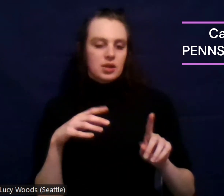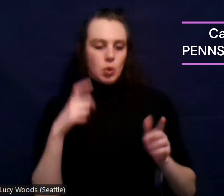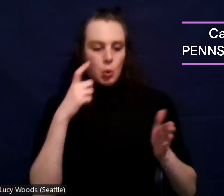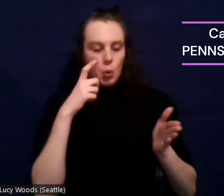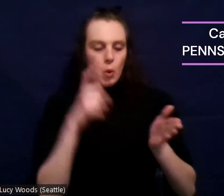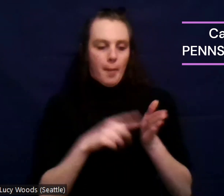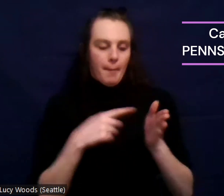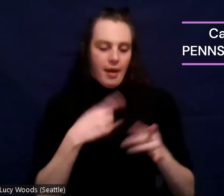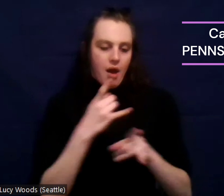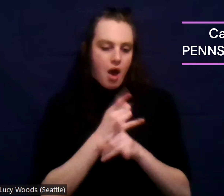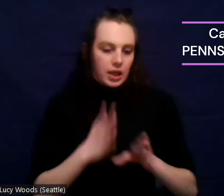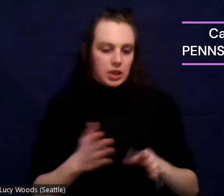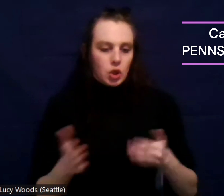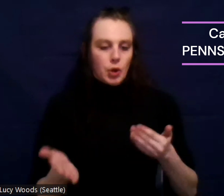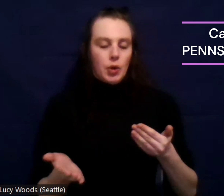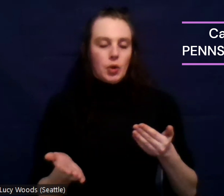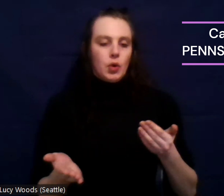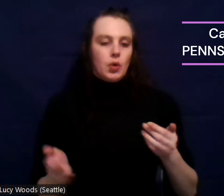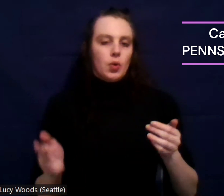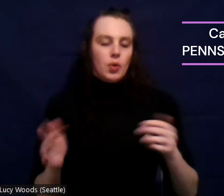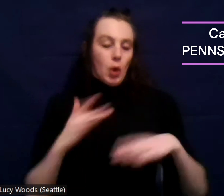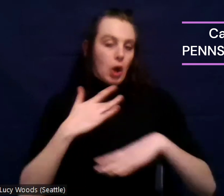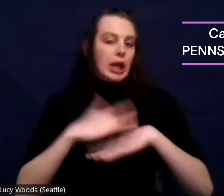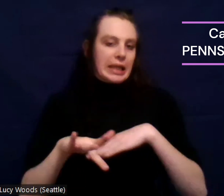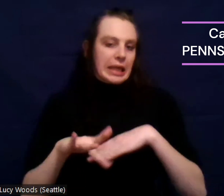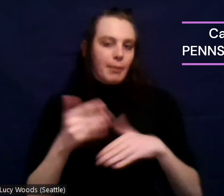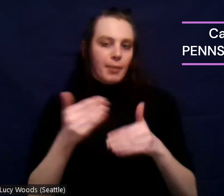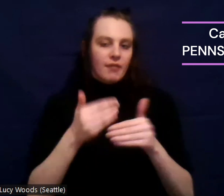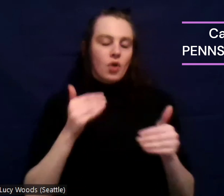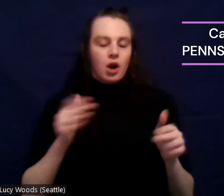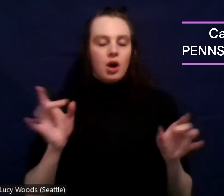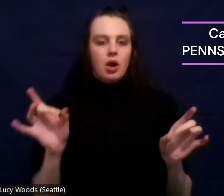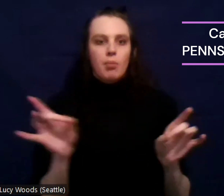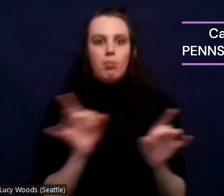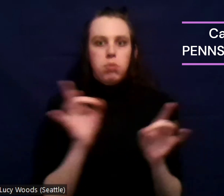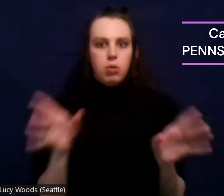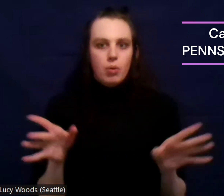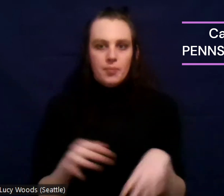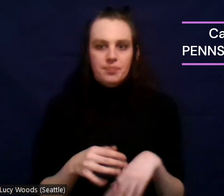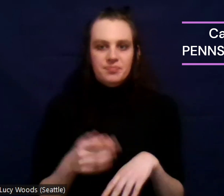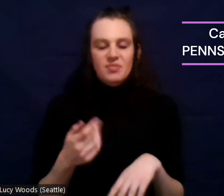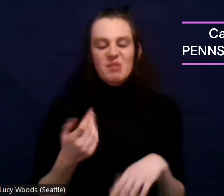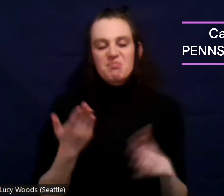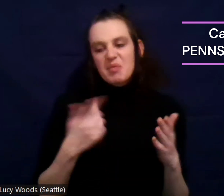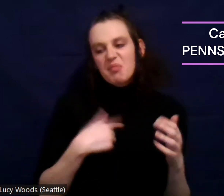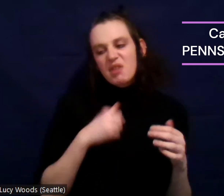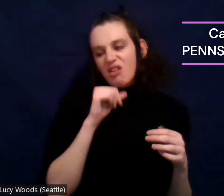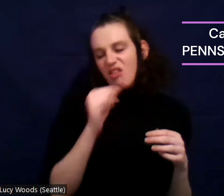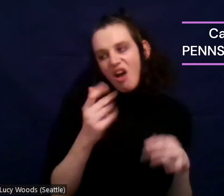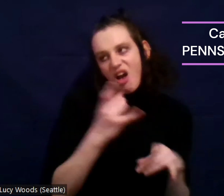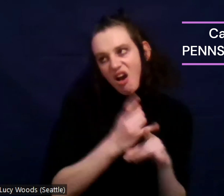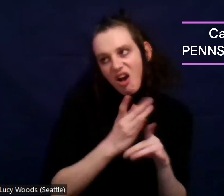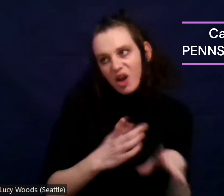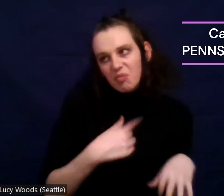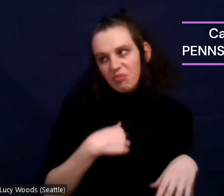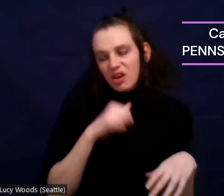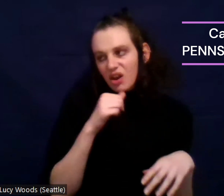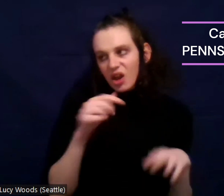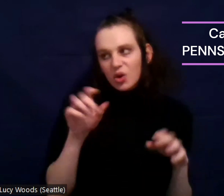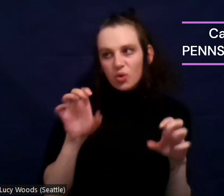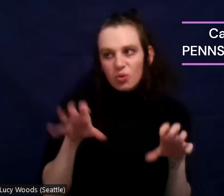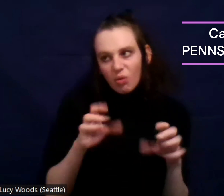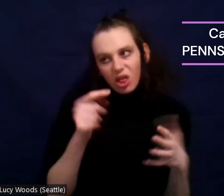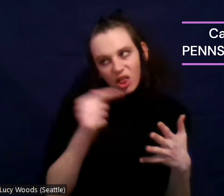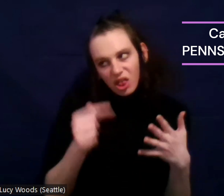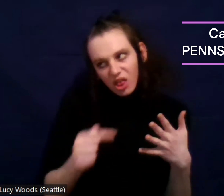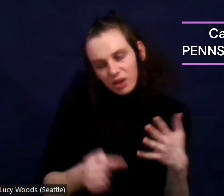bad. And, I was like, well, maybe I'm not one of those people because I didn't do blah, blah, blah. And like somebody, who had some